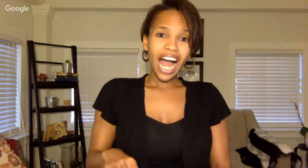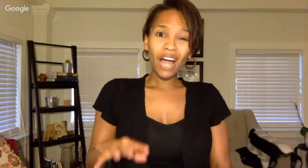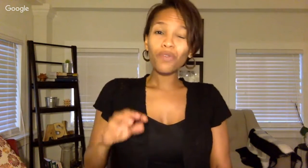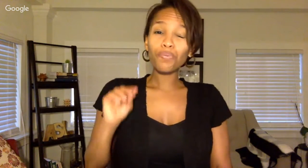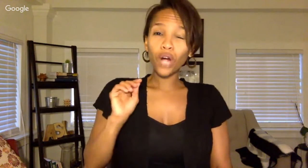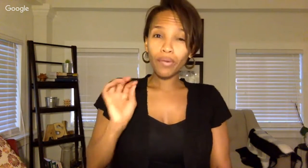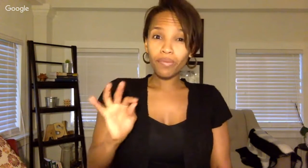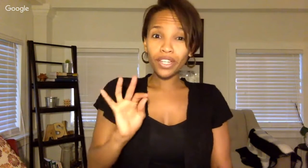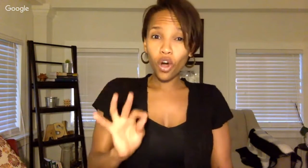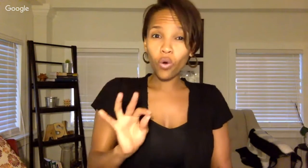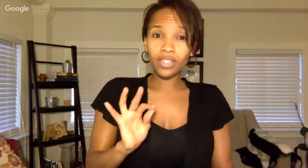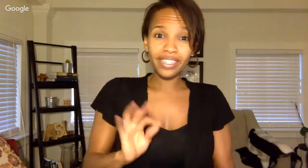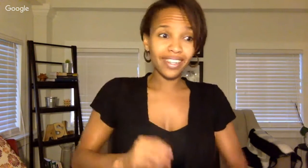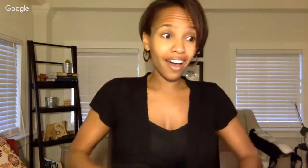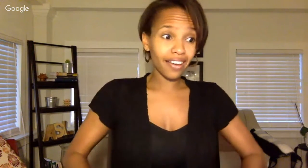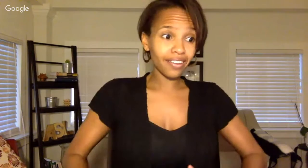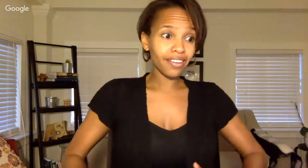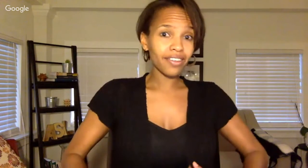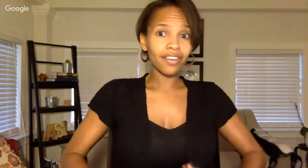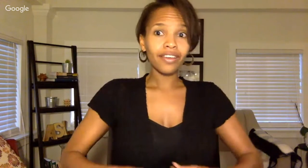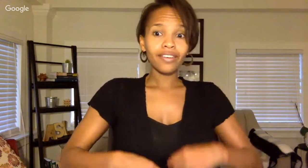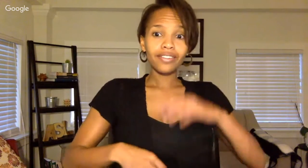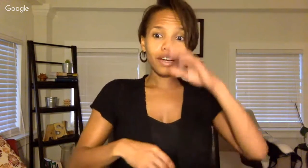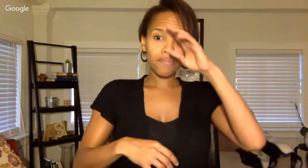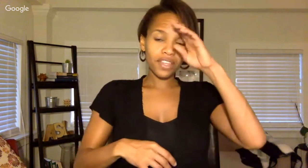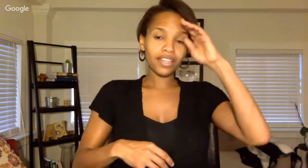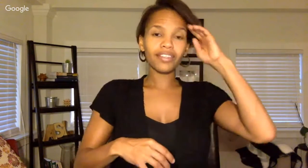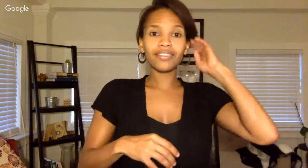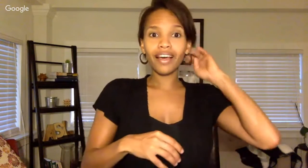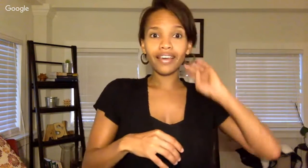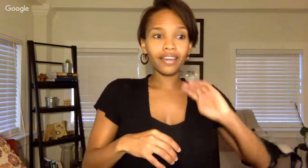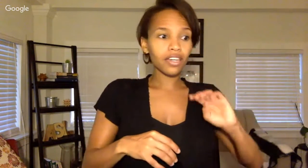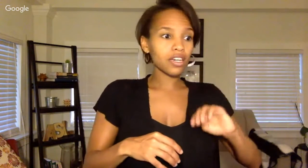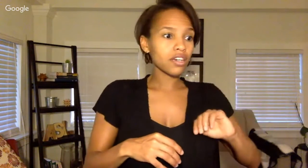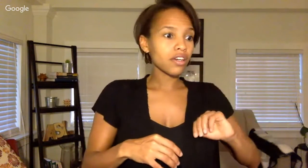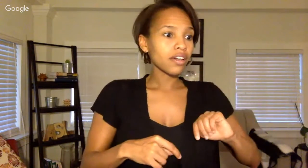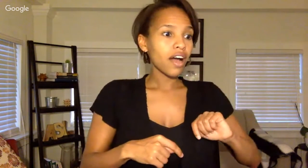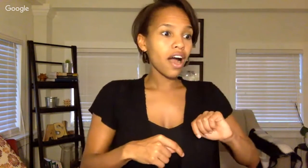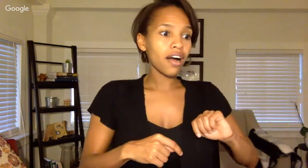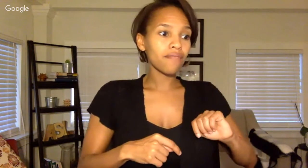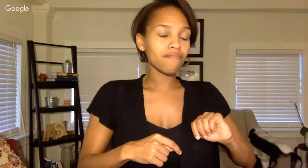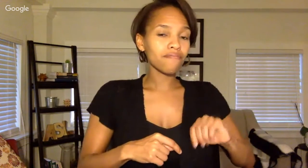I would probably only sign something like